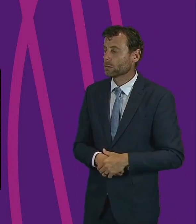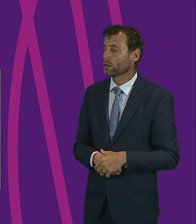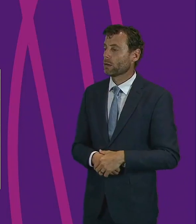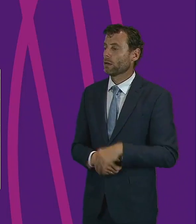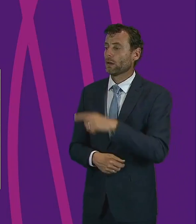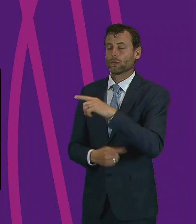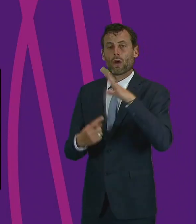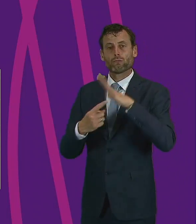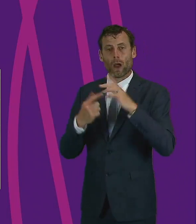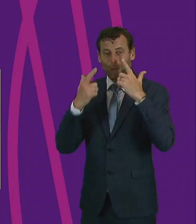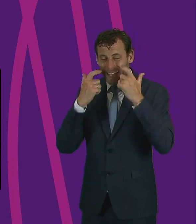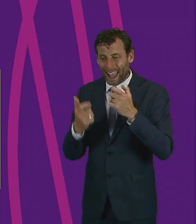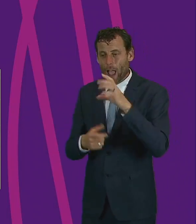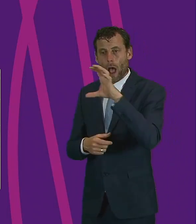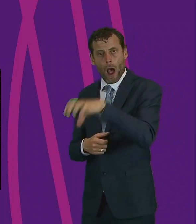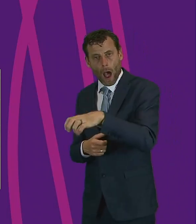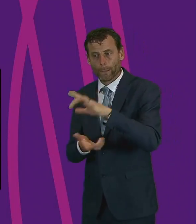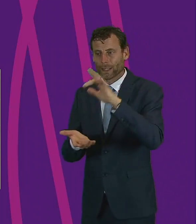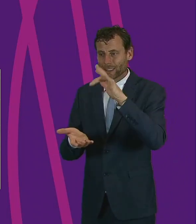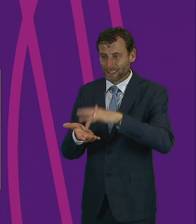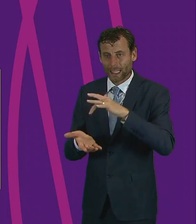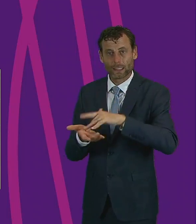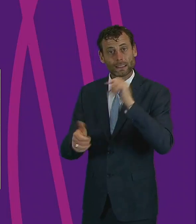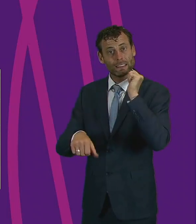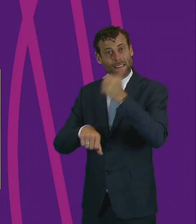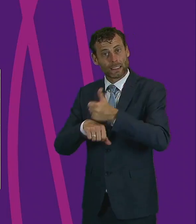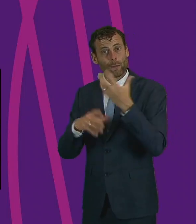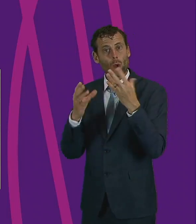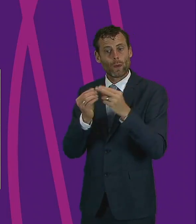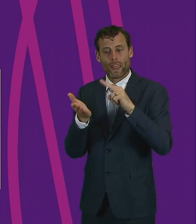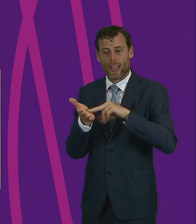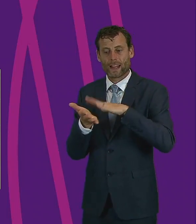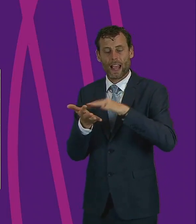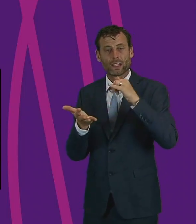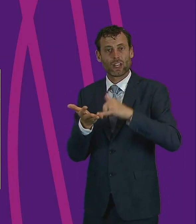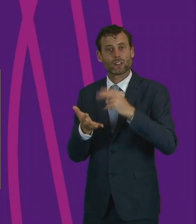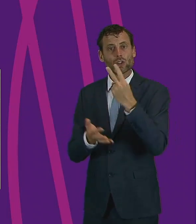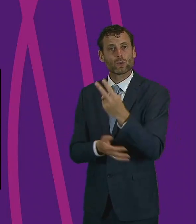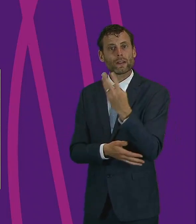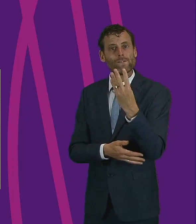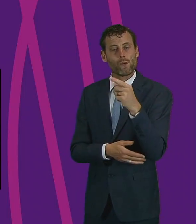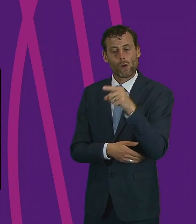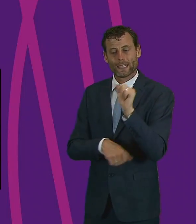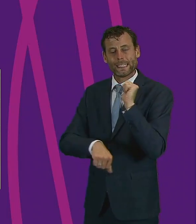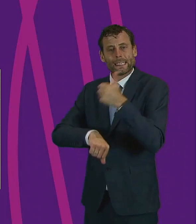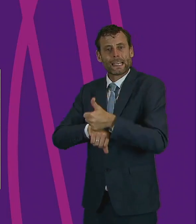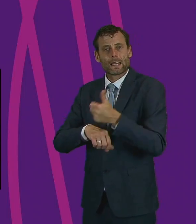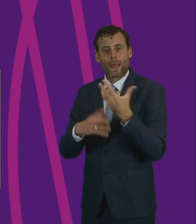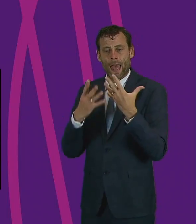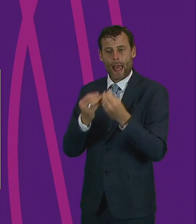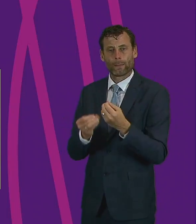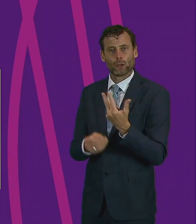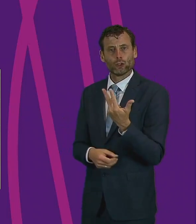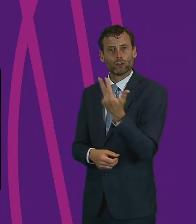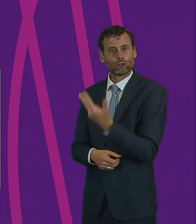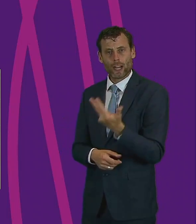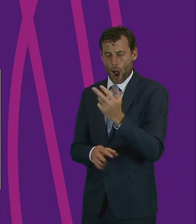centres was established, with NHS 24 providing initial triage, set up within 10 days of being